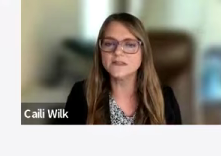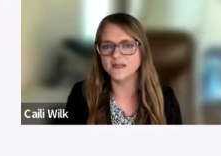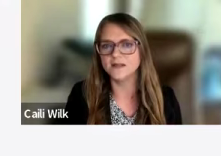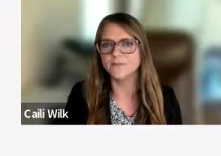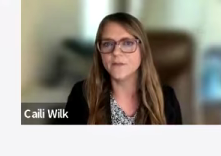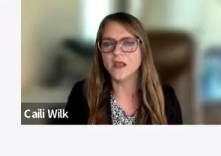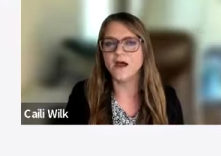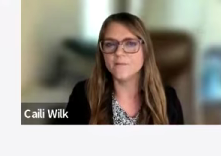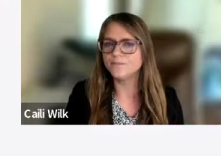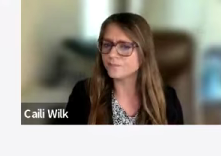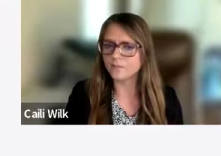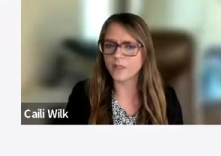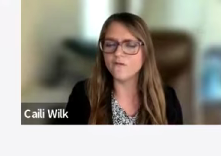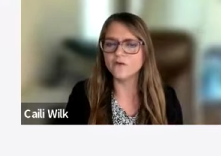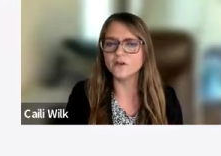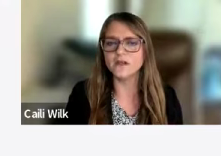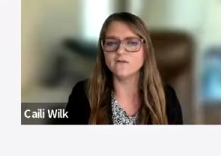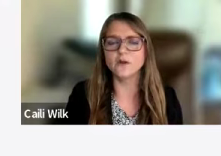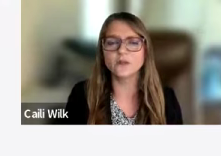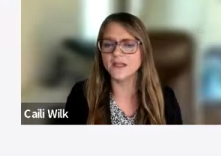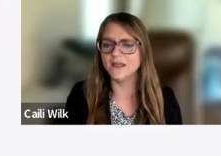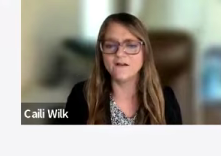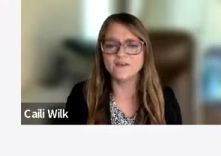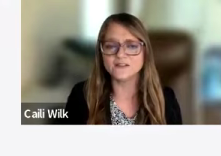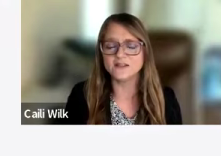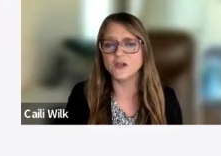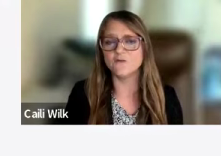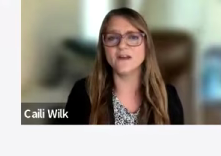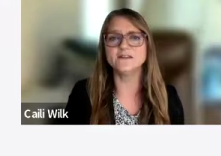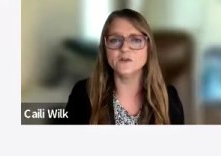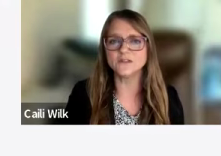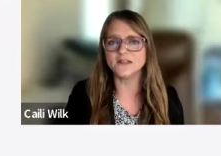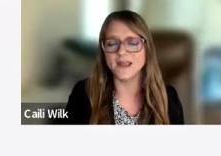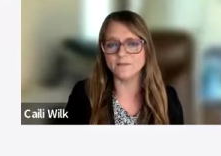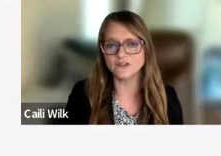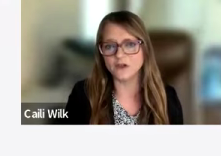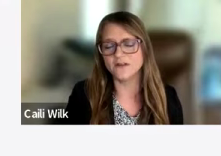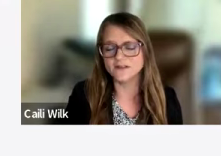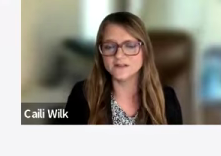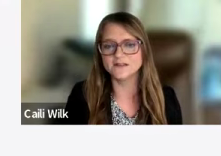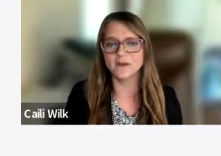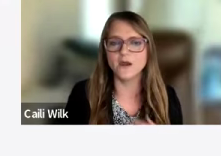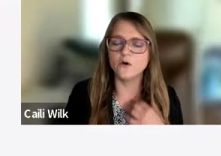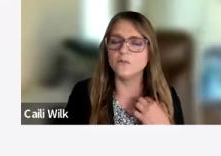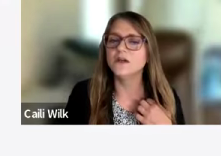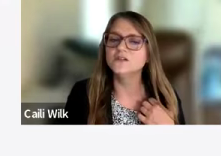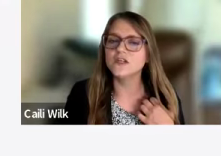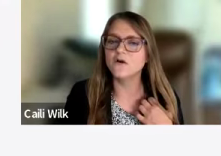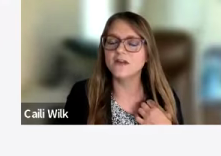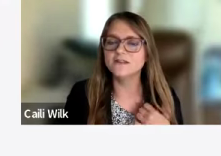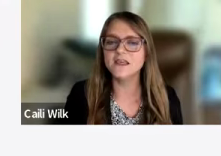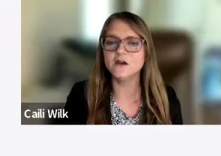they're unlimited. For the frequently visited geofences, you want to name the geofences. This is my